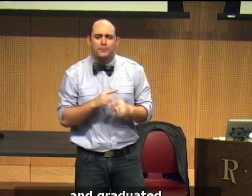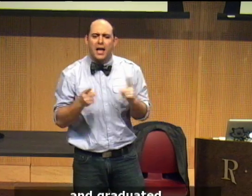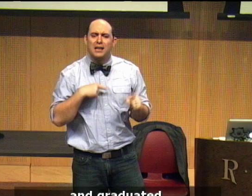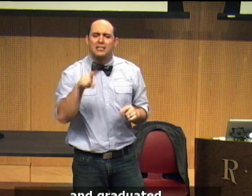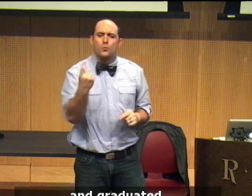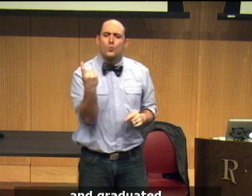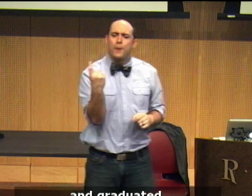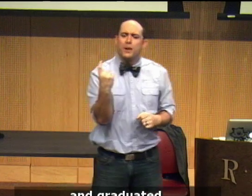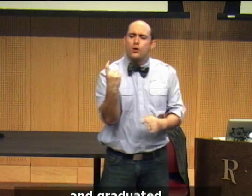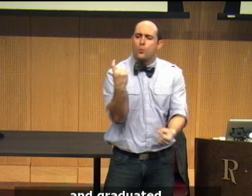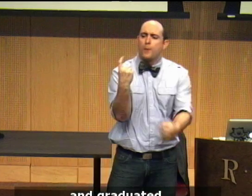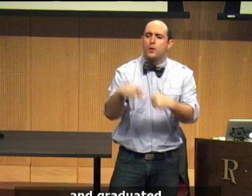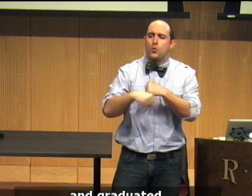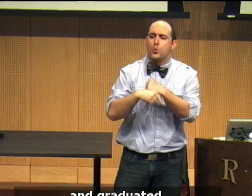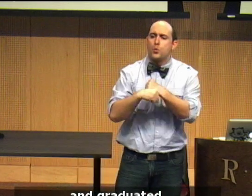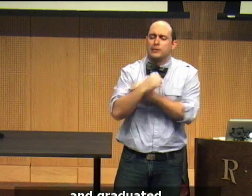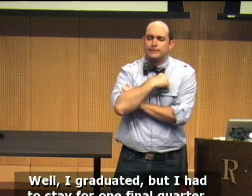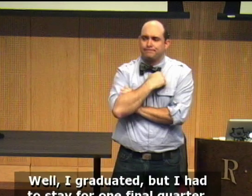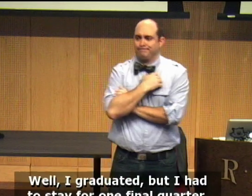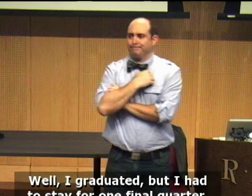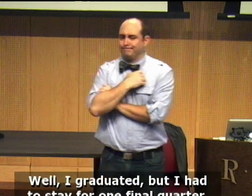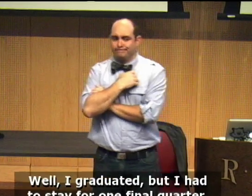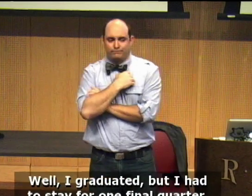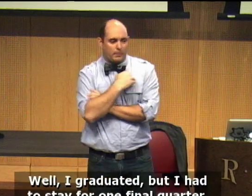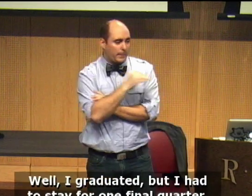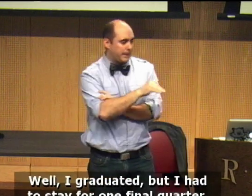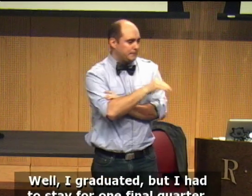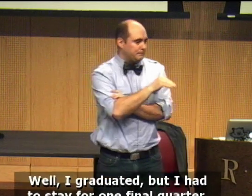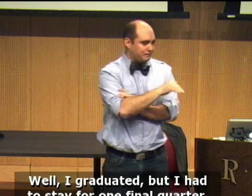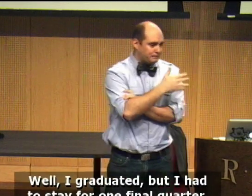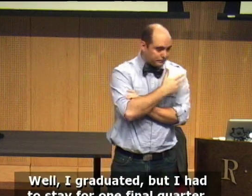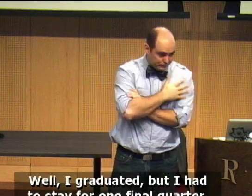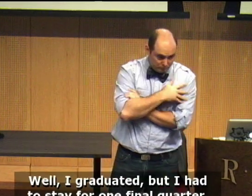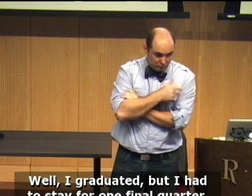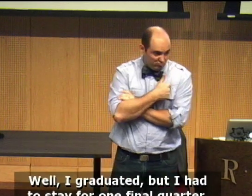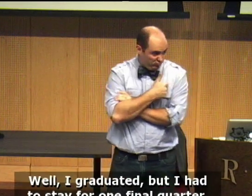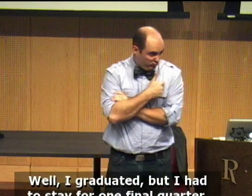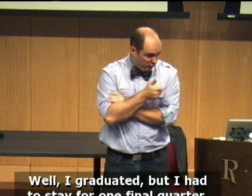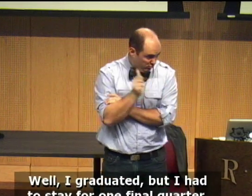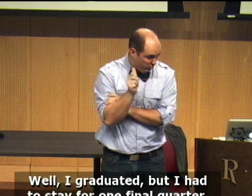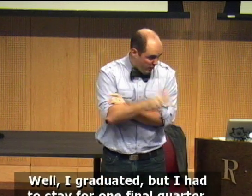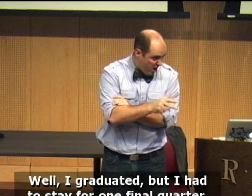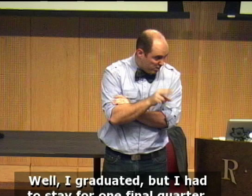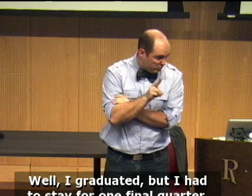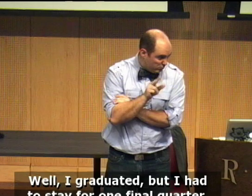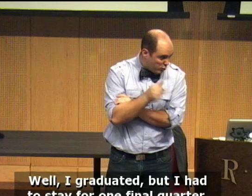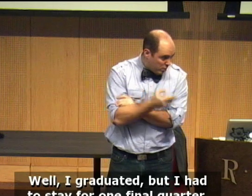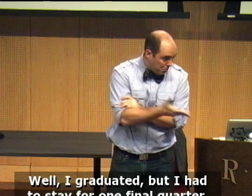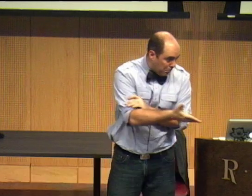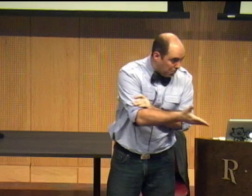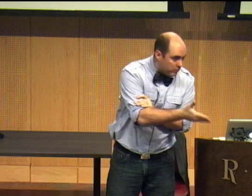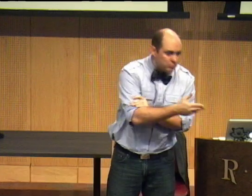And graduated. Well, I graduated, but I had to stay for one final quarter.